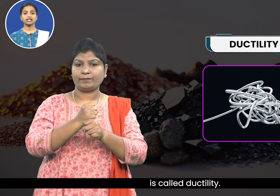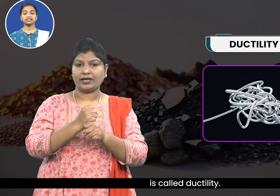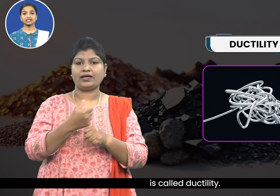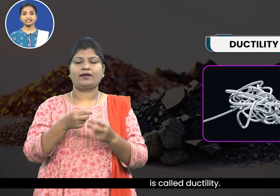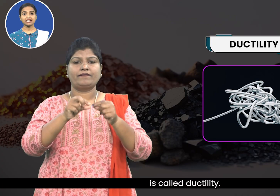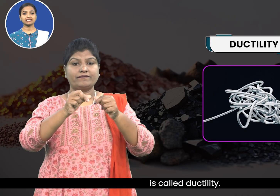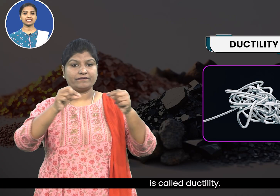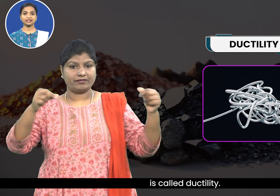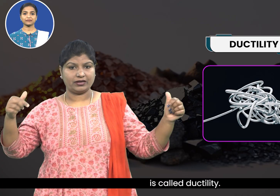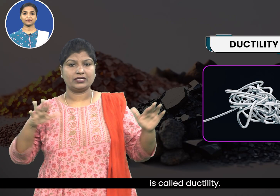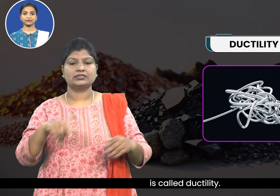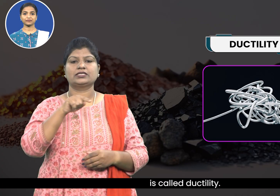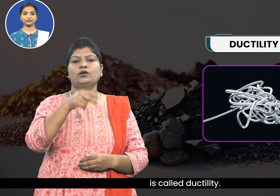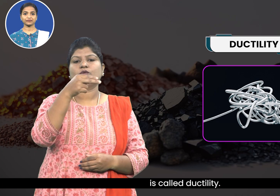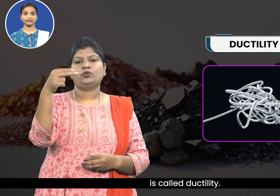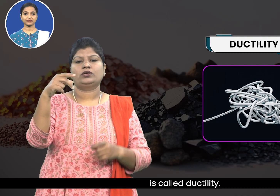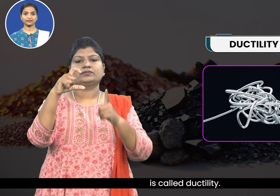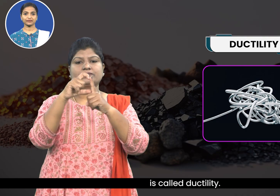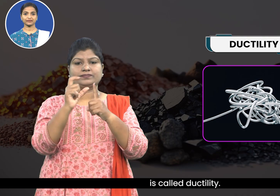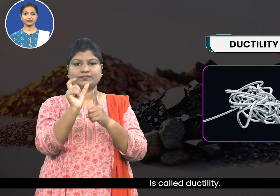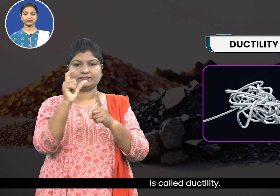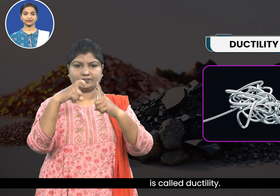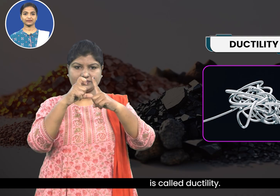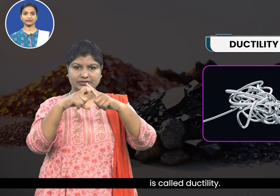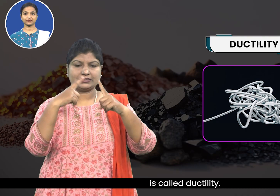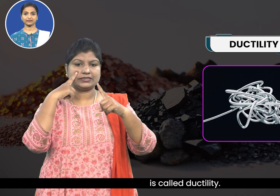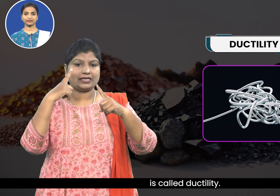called ductility.